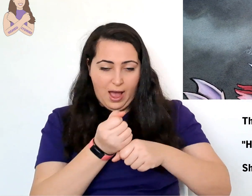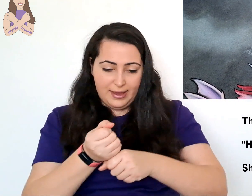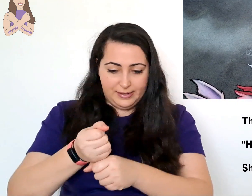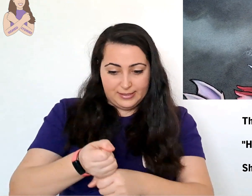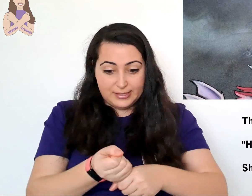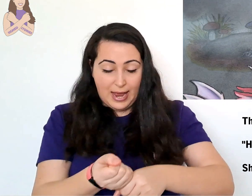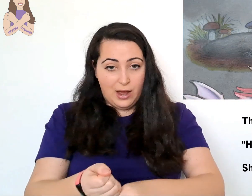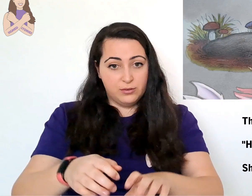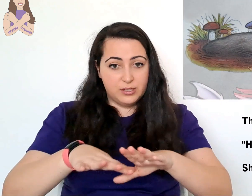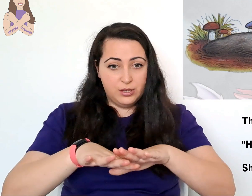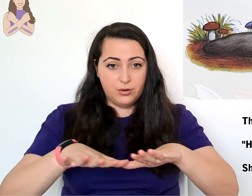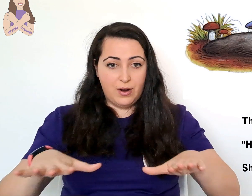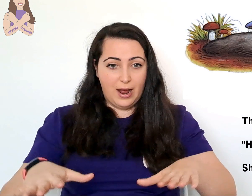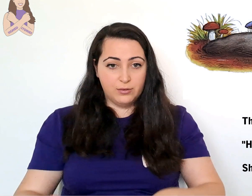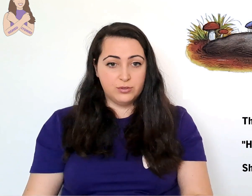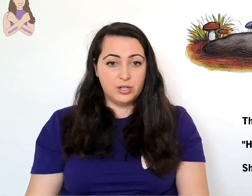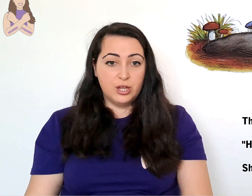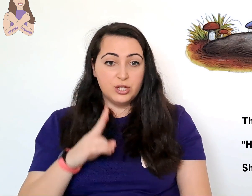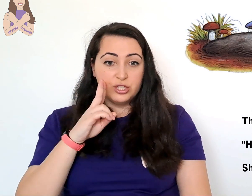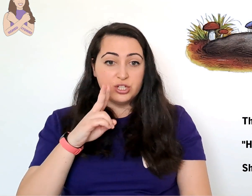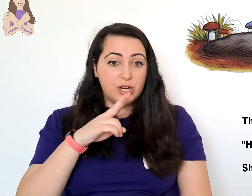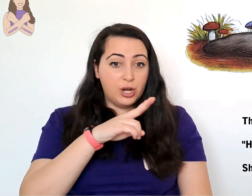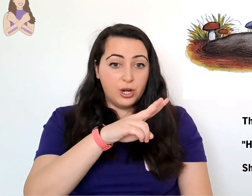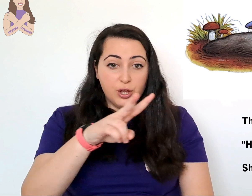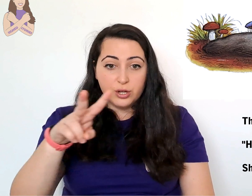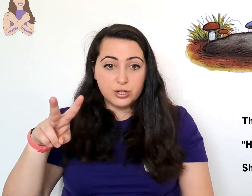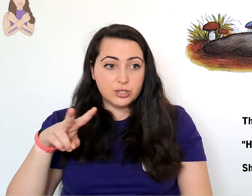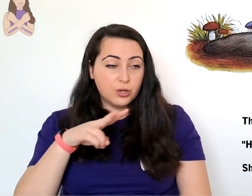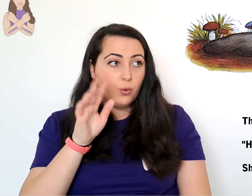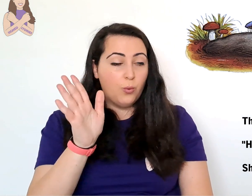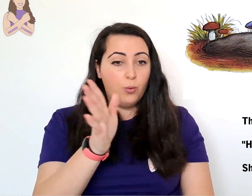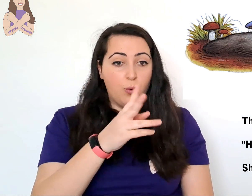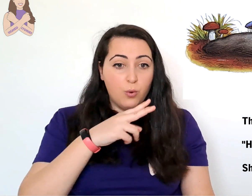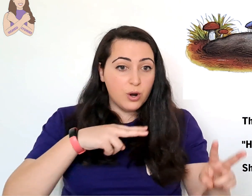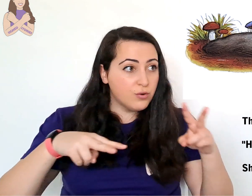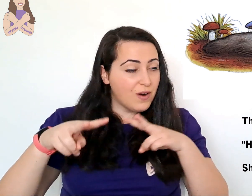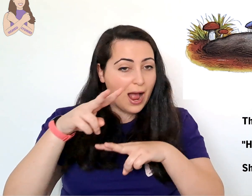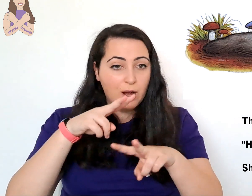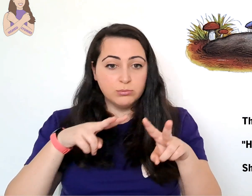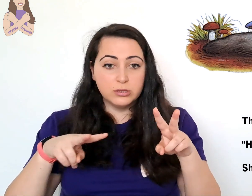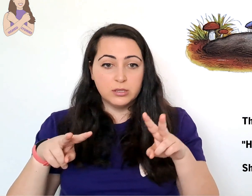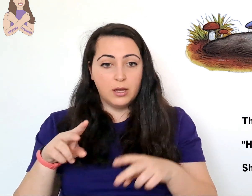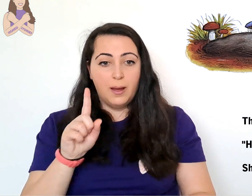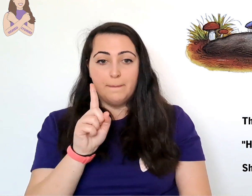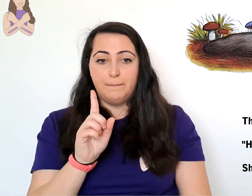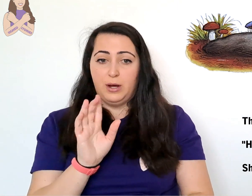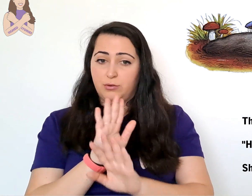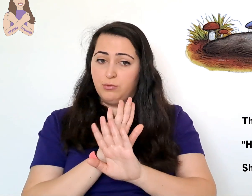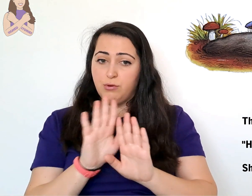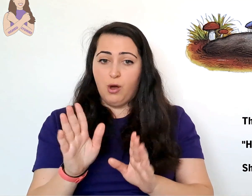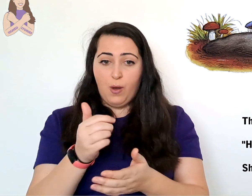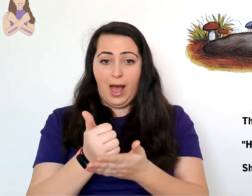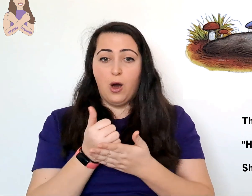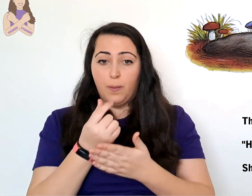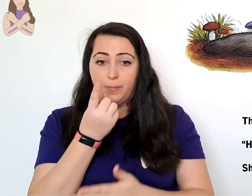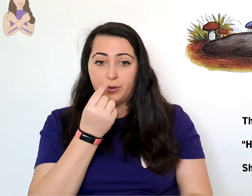flying down to the ground. She looked all around, but no help could